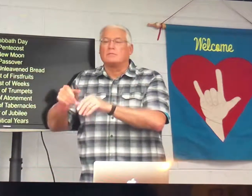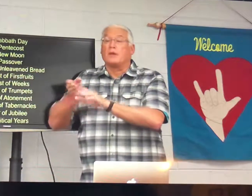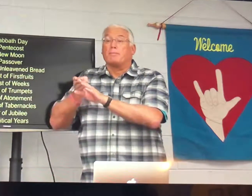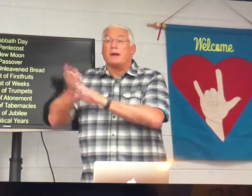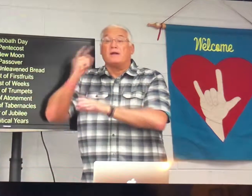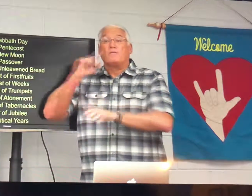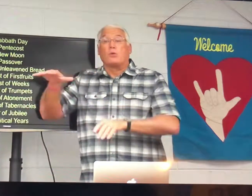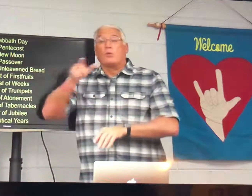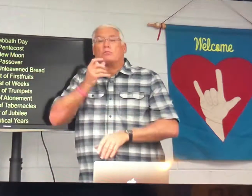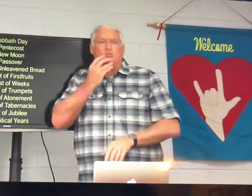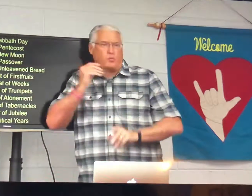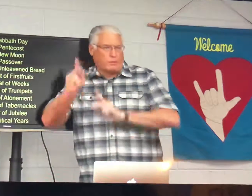farm.